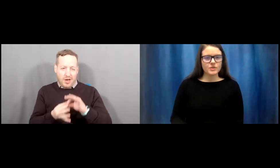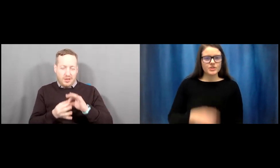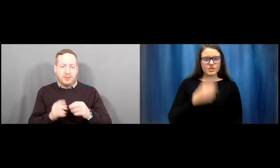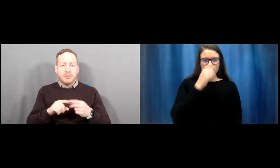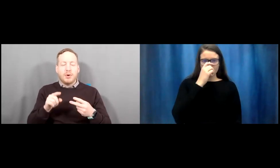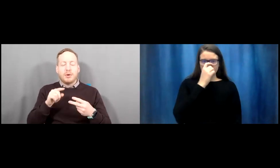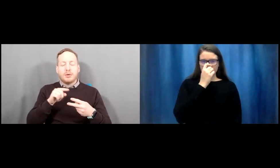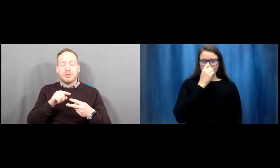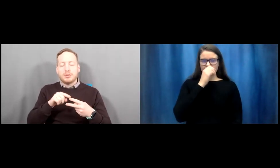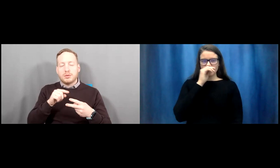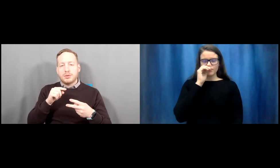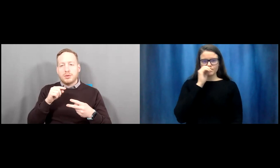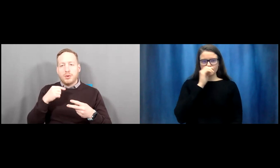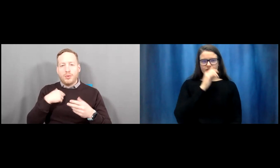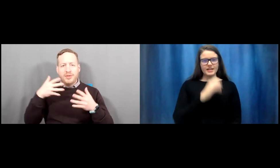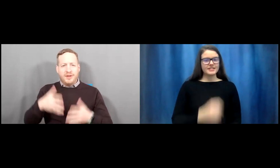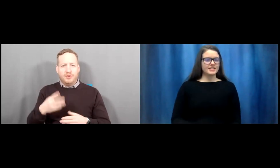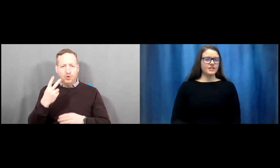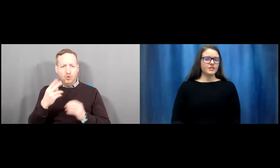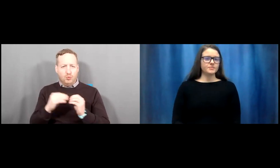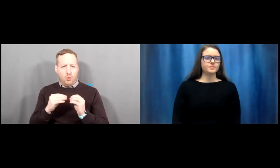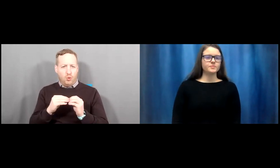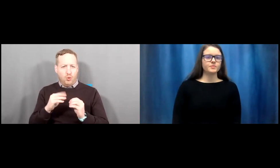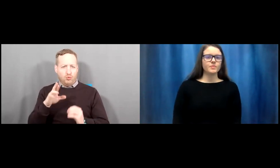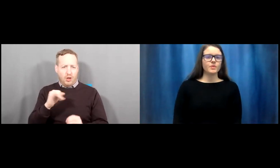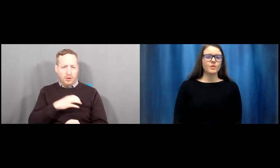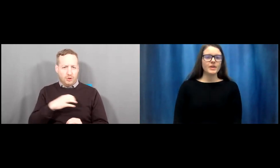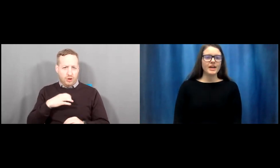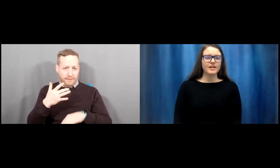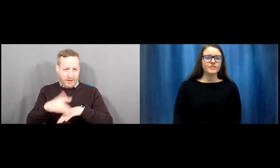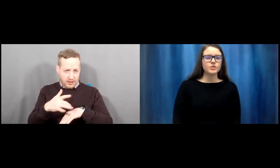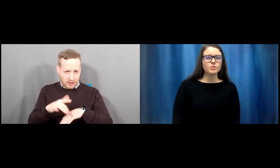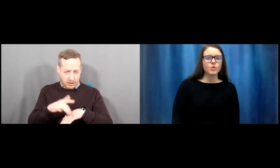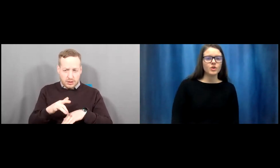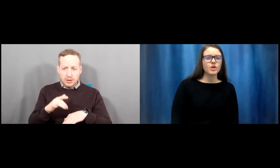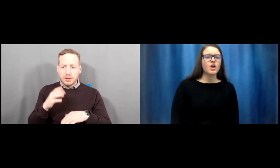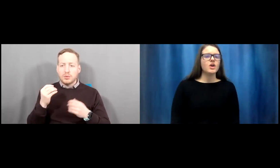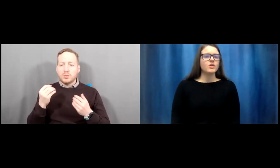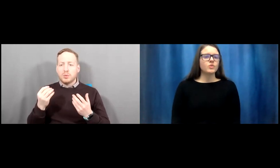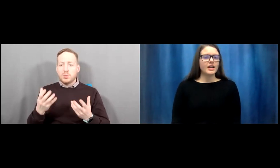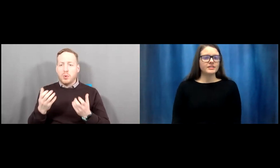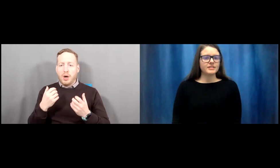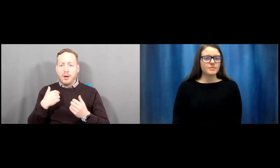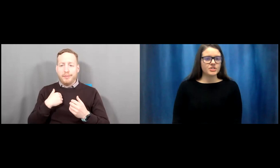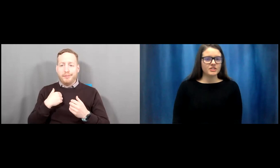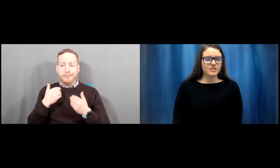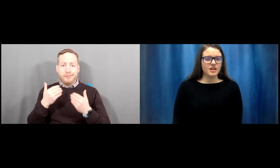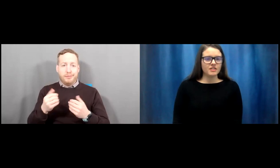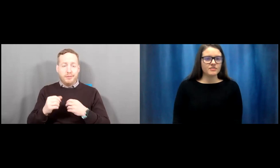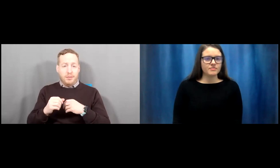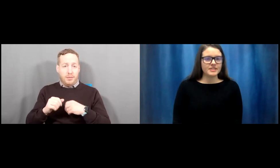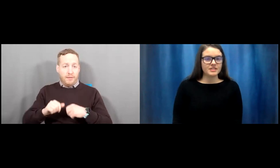So there's 2 things connected here. We have 2 more Rhode Island